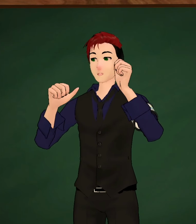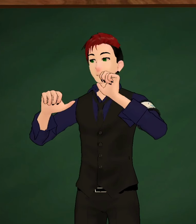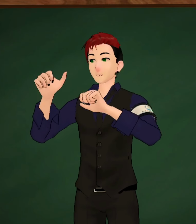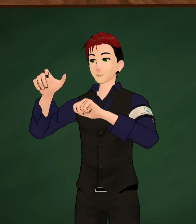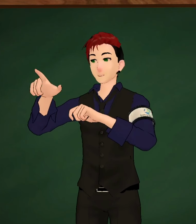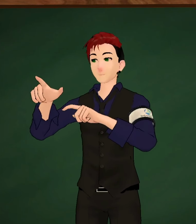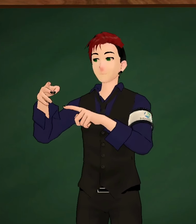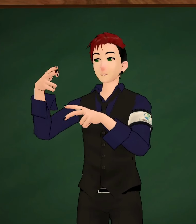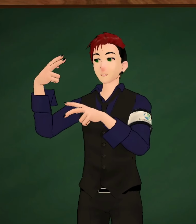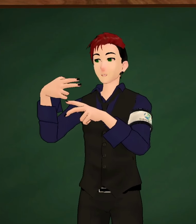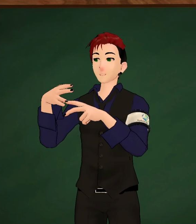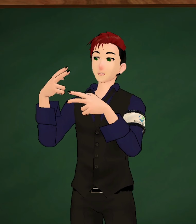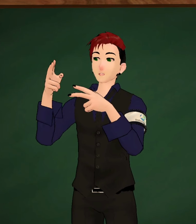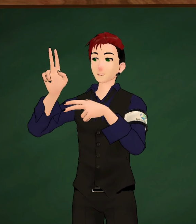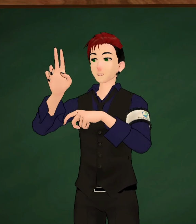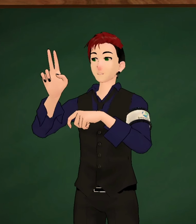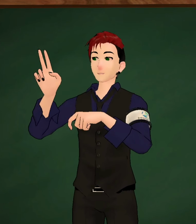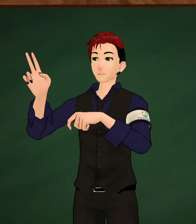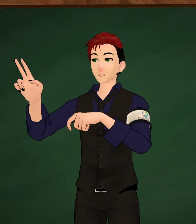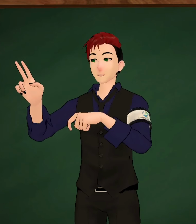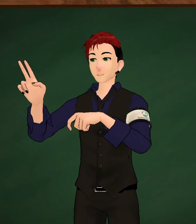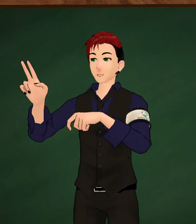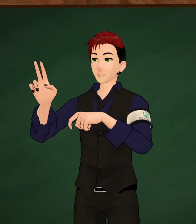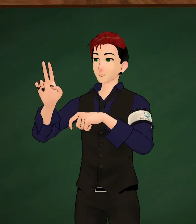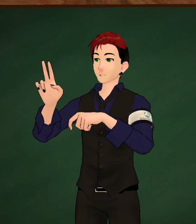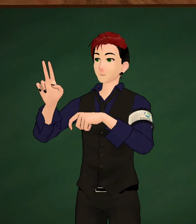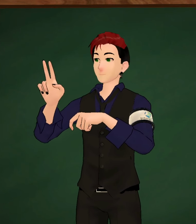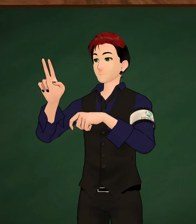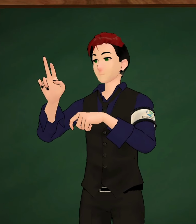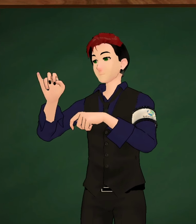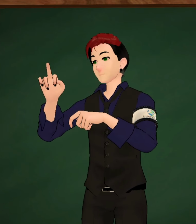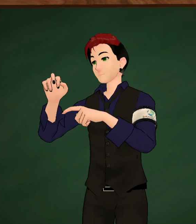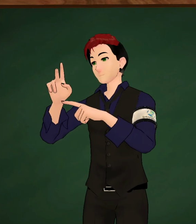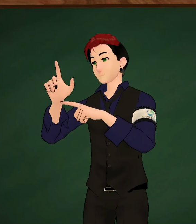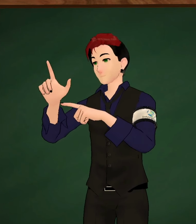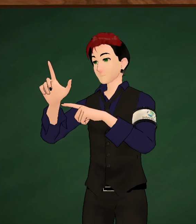performance ASL called visual vernacular.